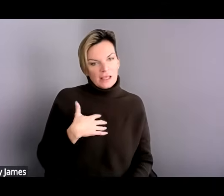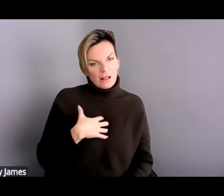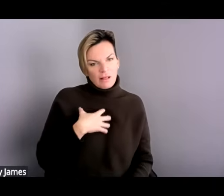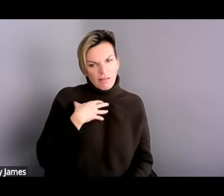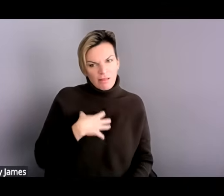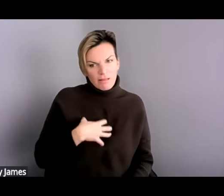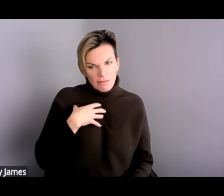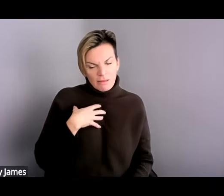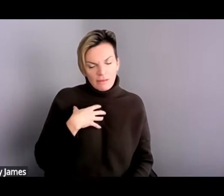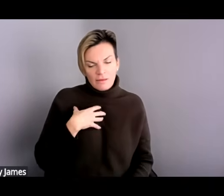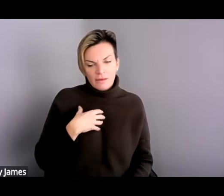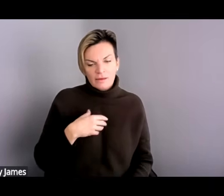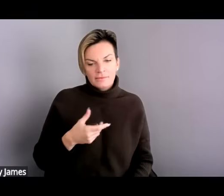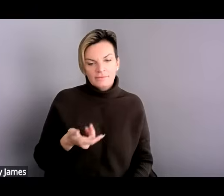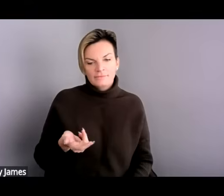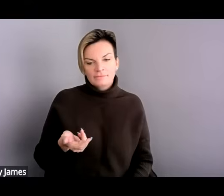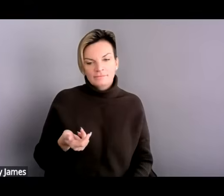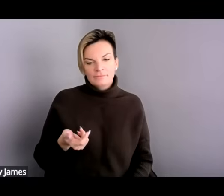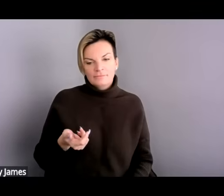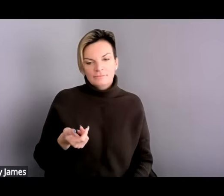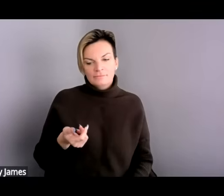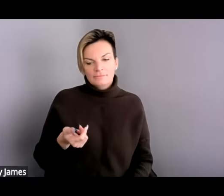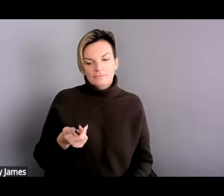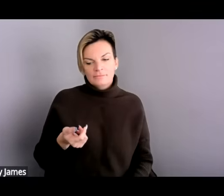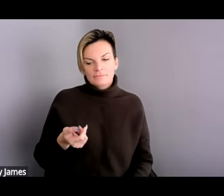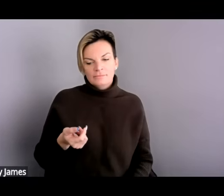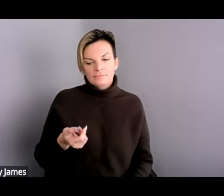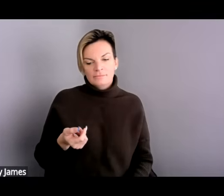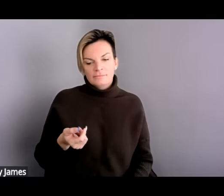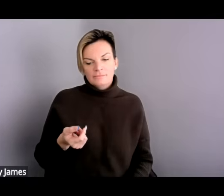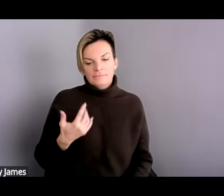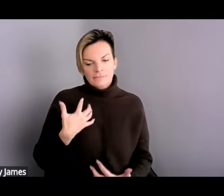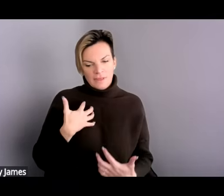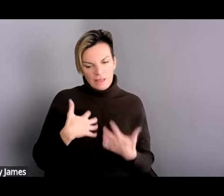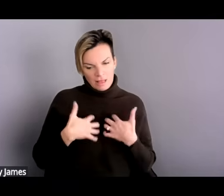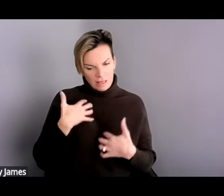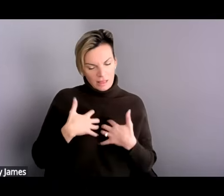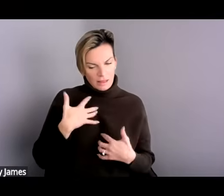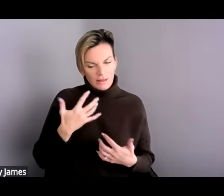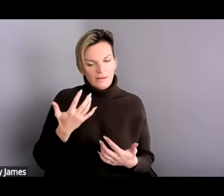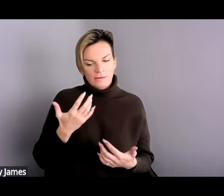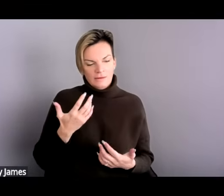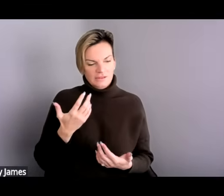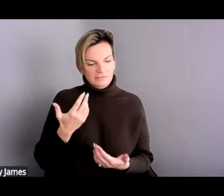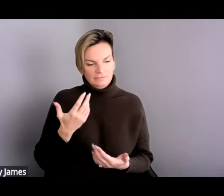I'm concerned that that we don't know all we need to know yet about